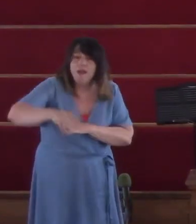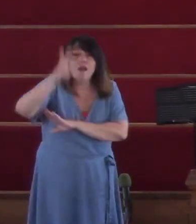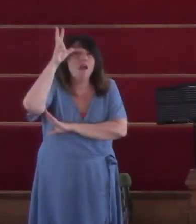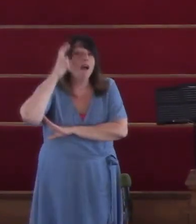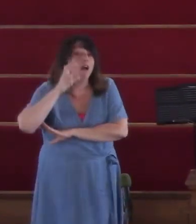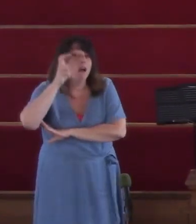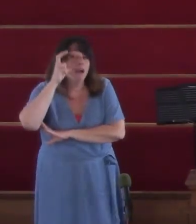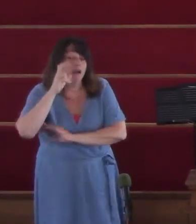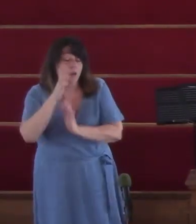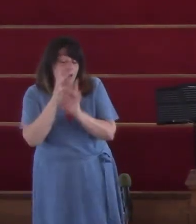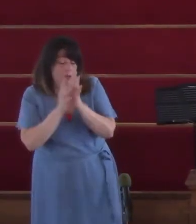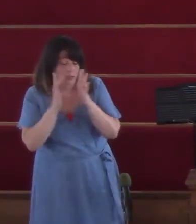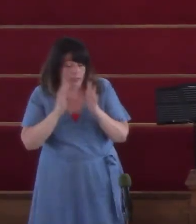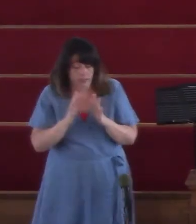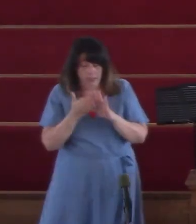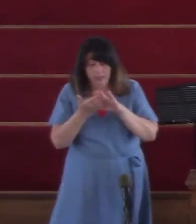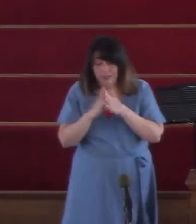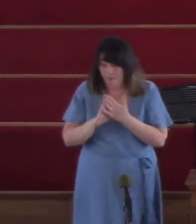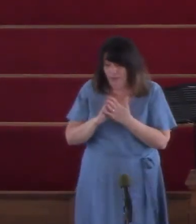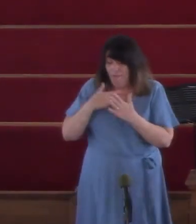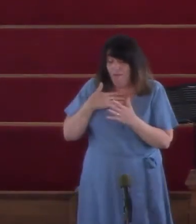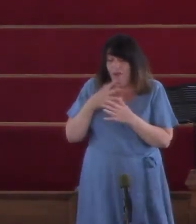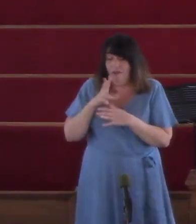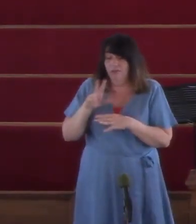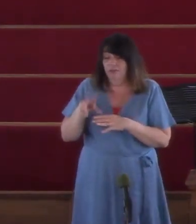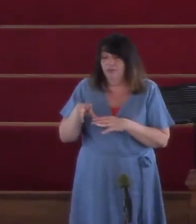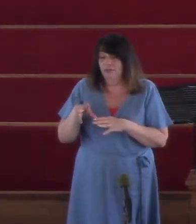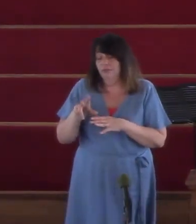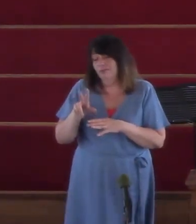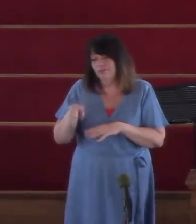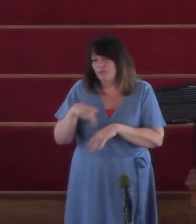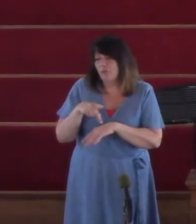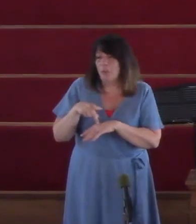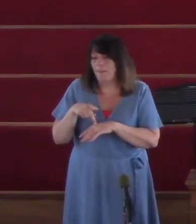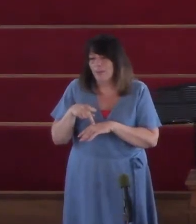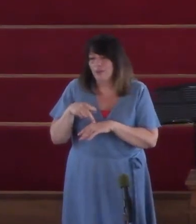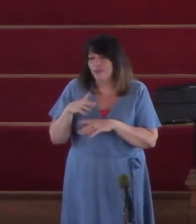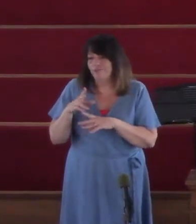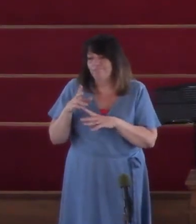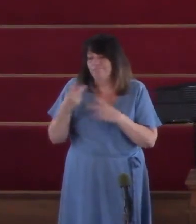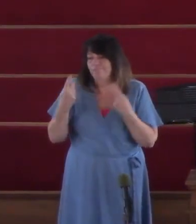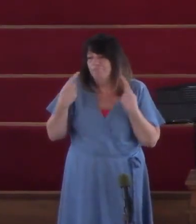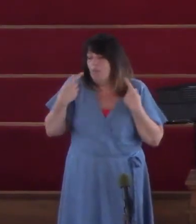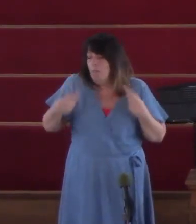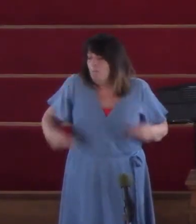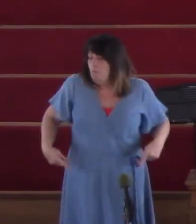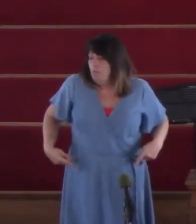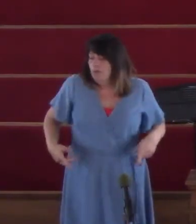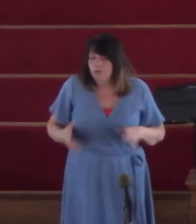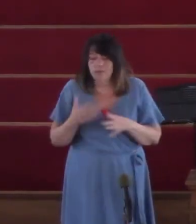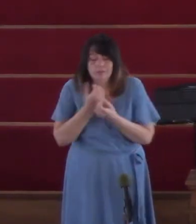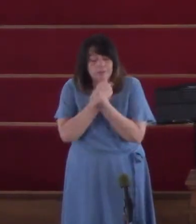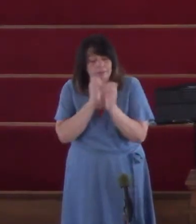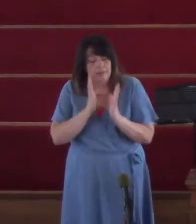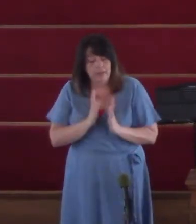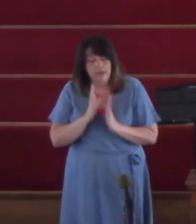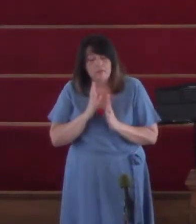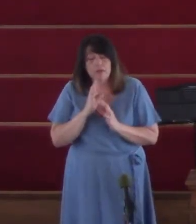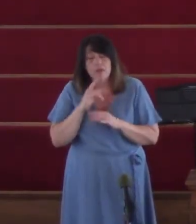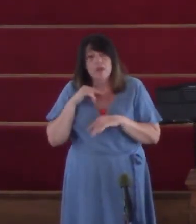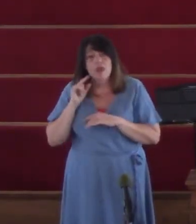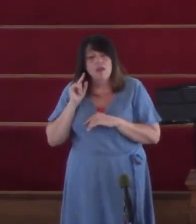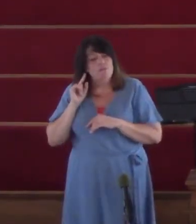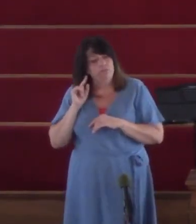my personal Savior. And my friend, I bowed my knees at that altar of prayer. I can't tell you, my friend,